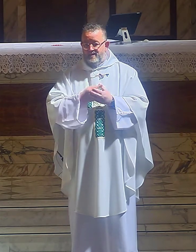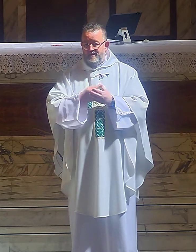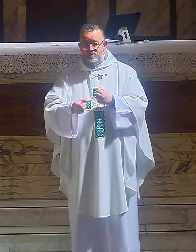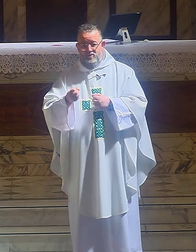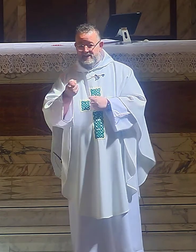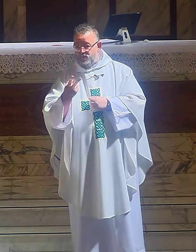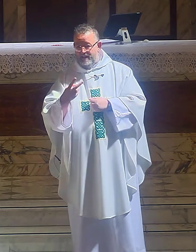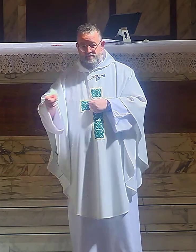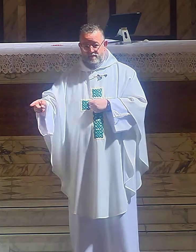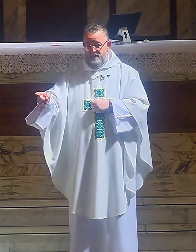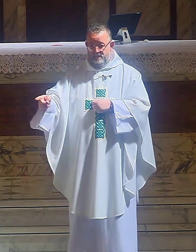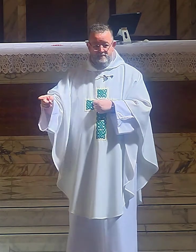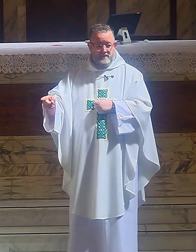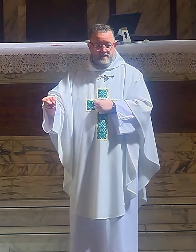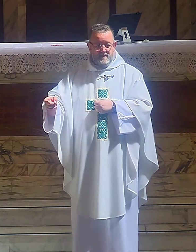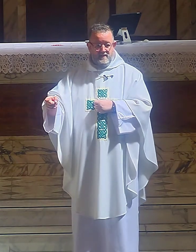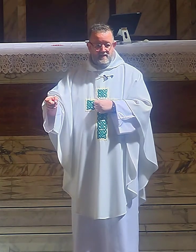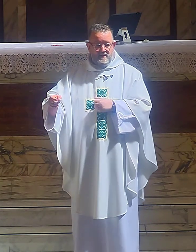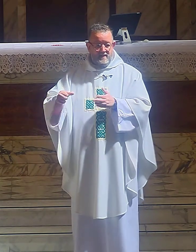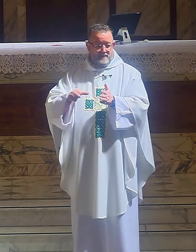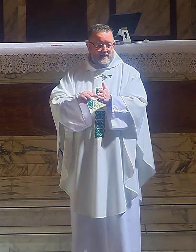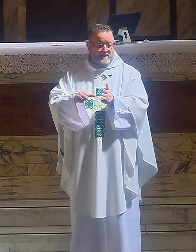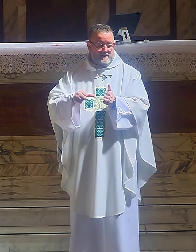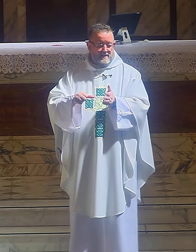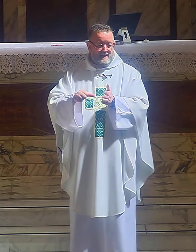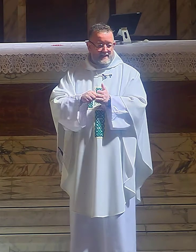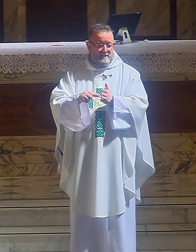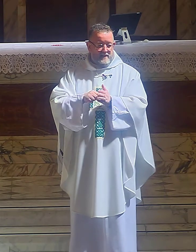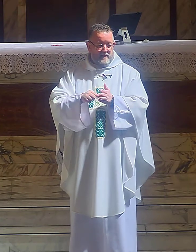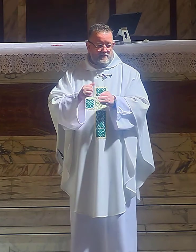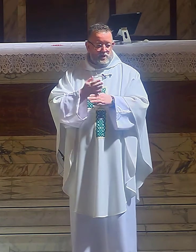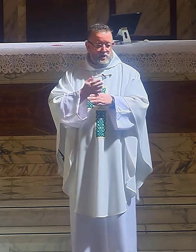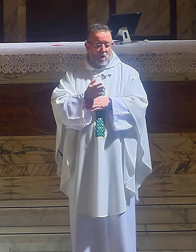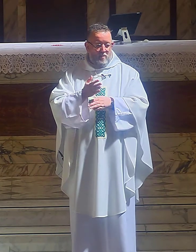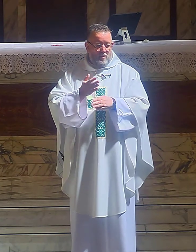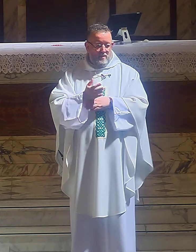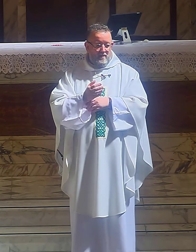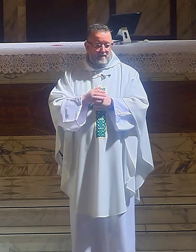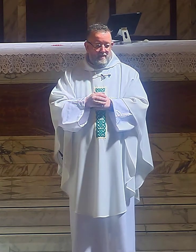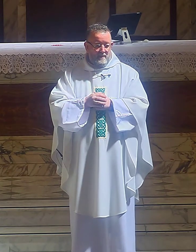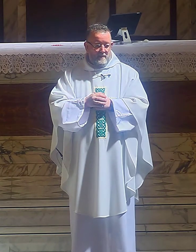There were only 12 of them. That's a difficult job.